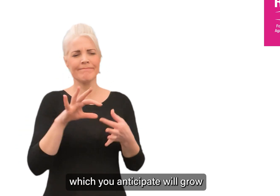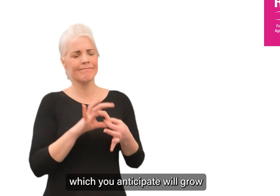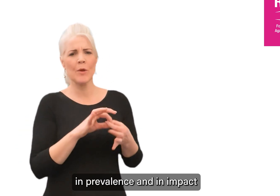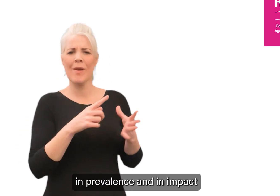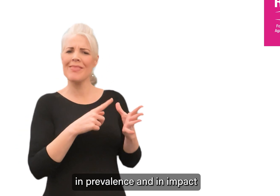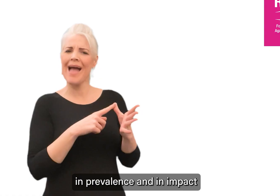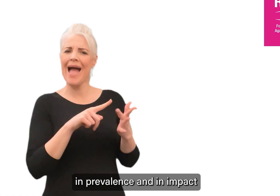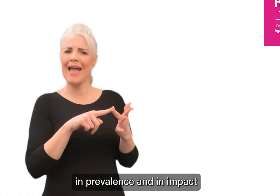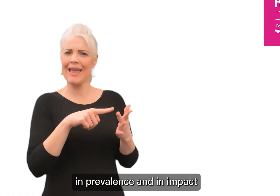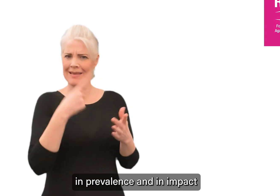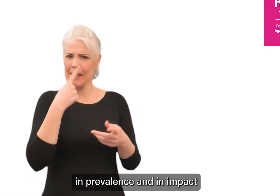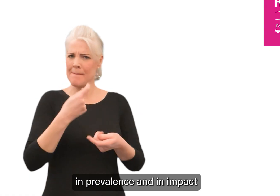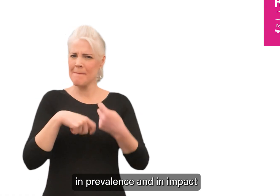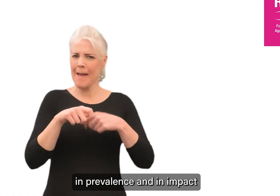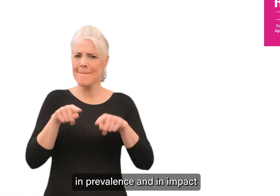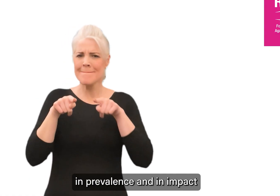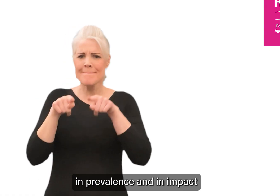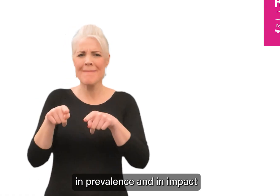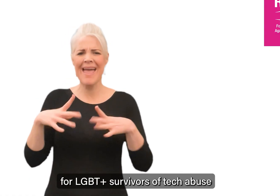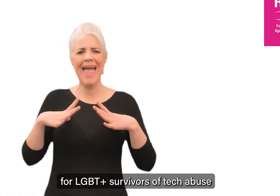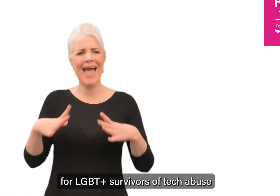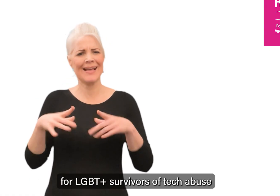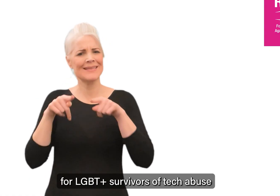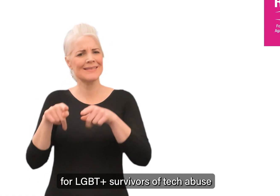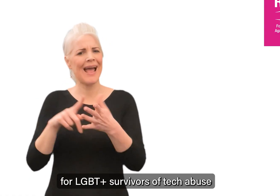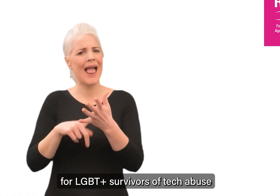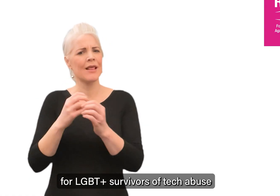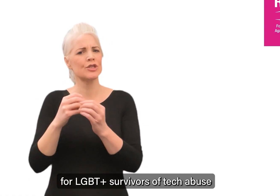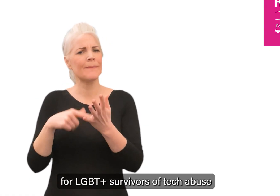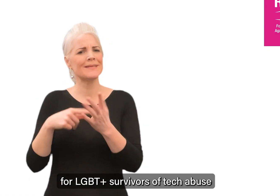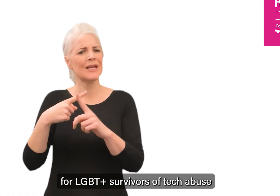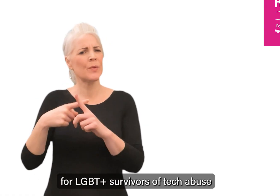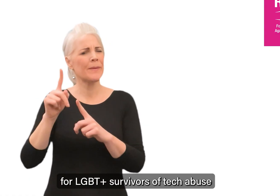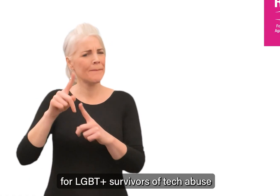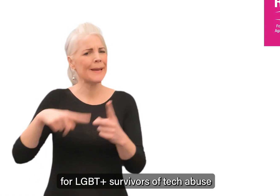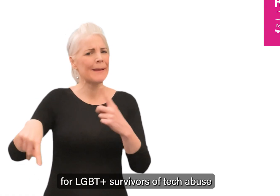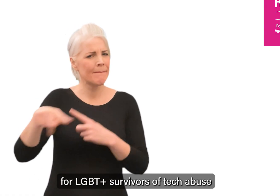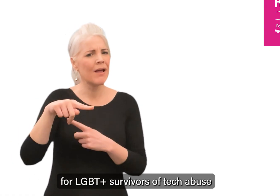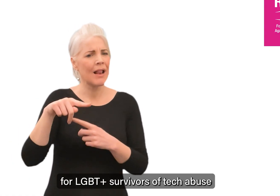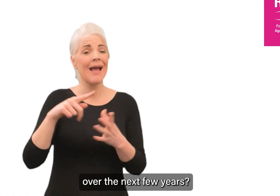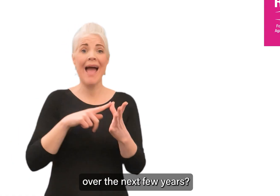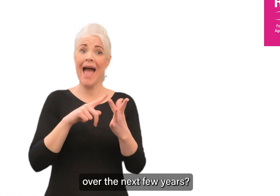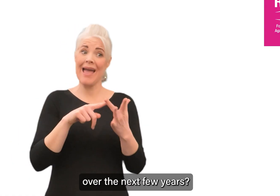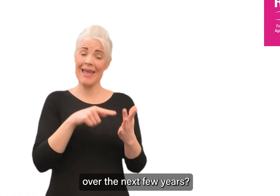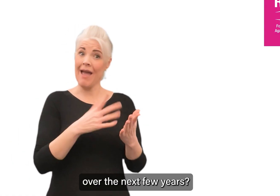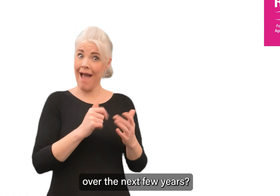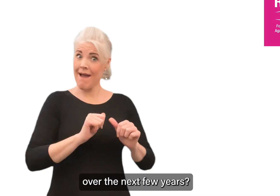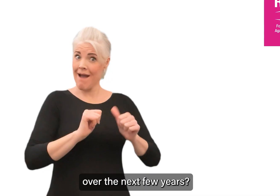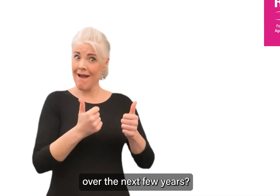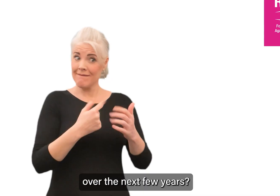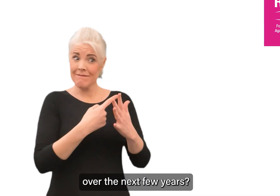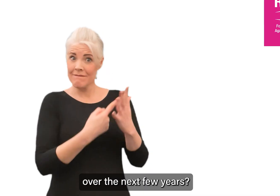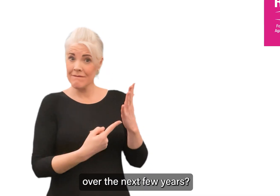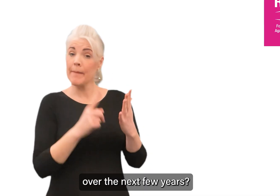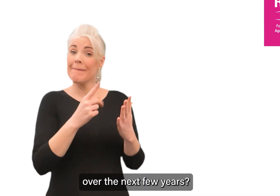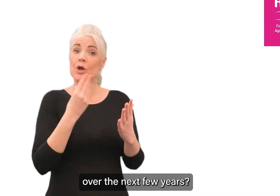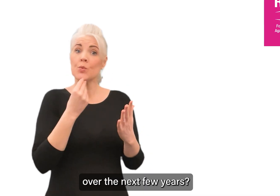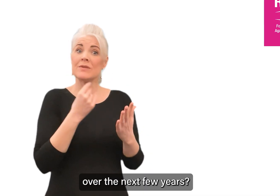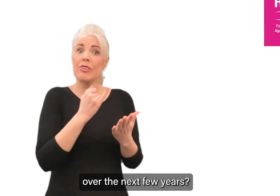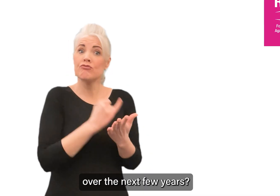will grow in prevalence and in impact for LGBT plus survivors of tech abuse over the next few